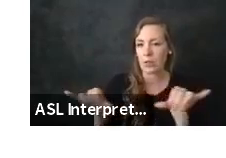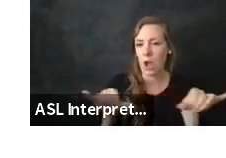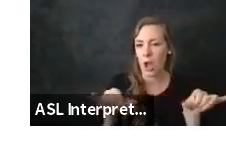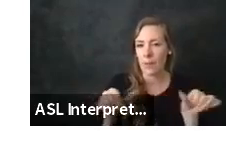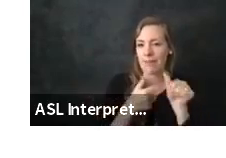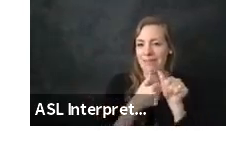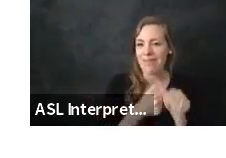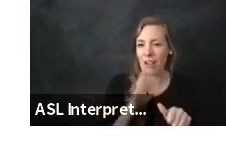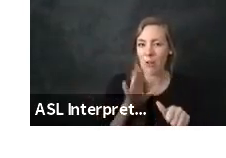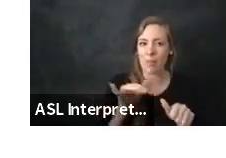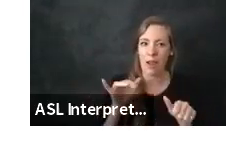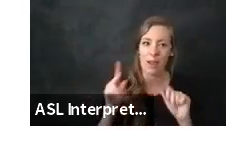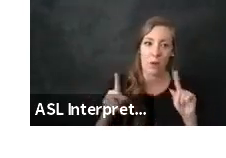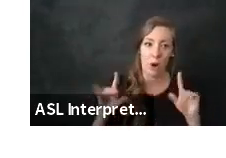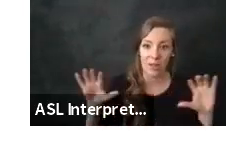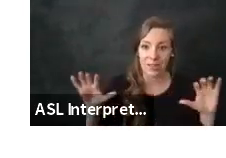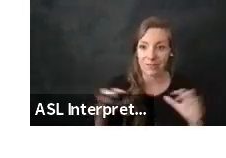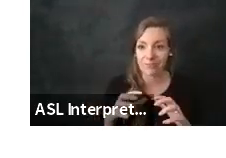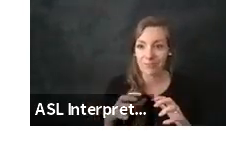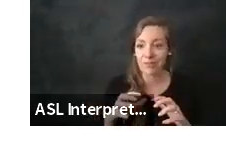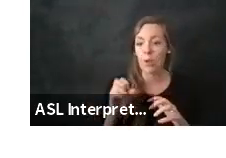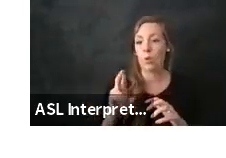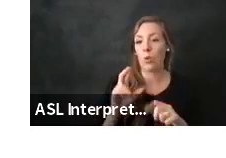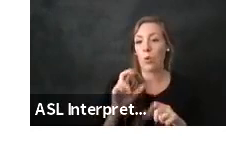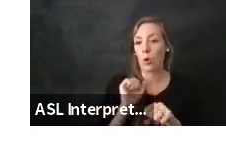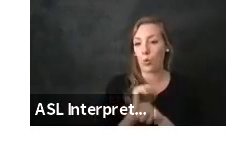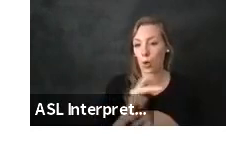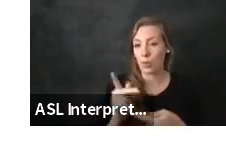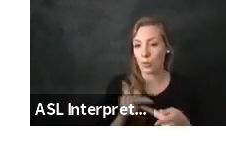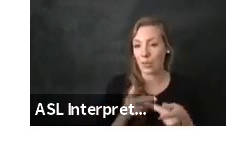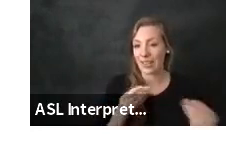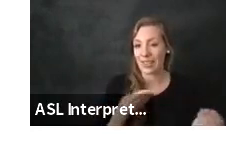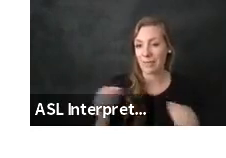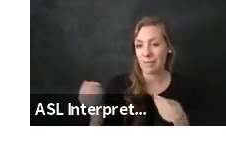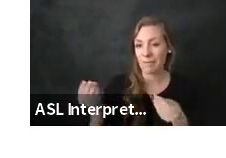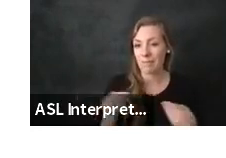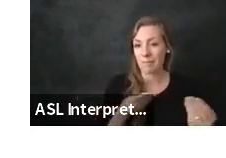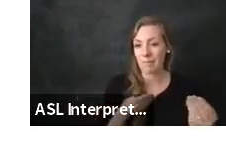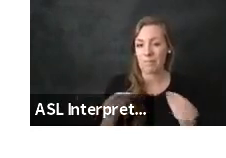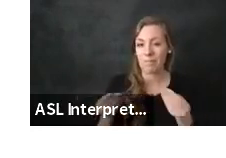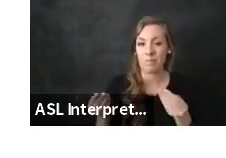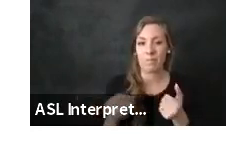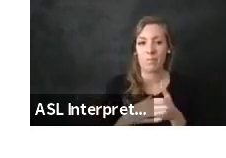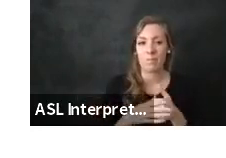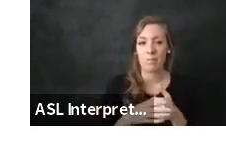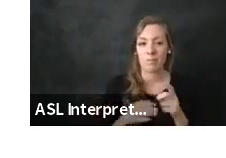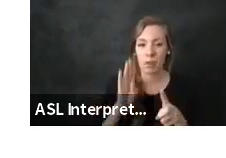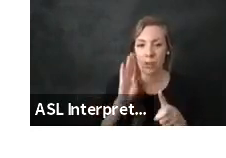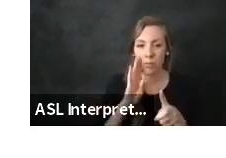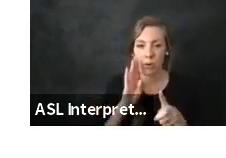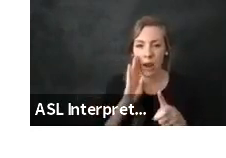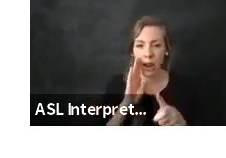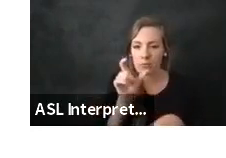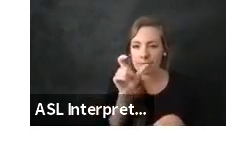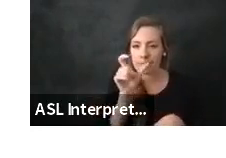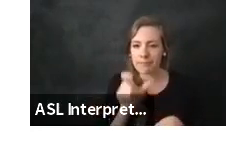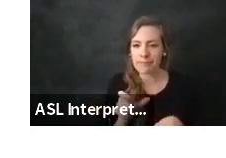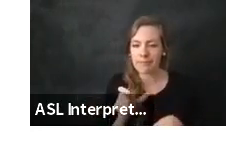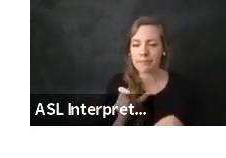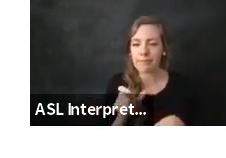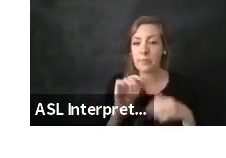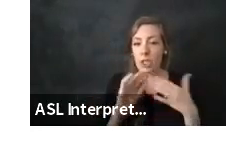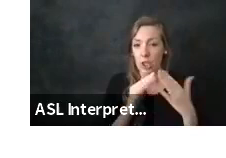by gatherings and workplace transmission. This brown area represents